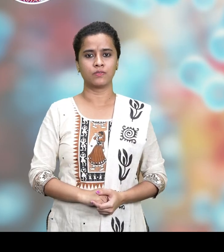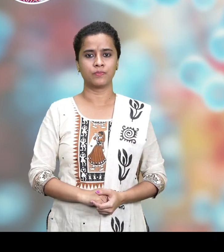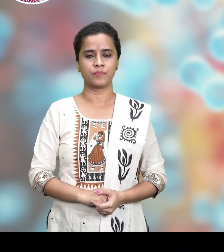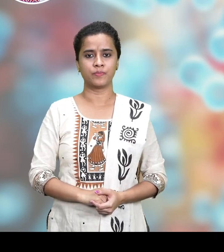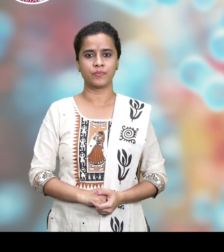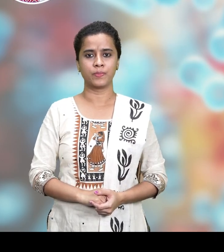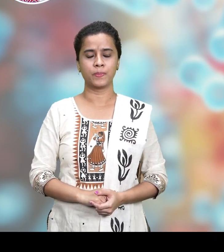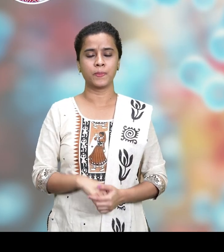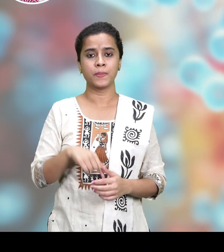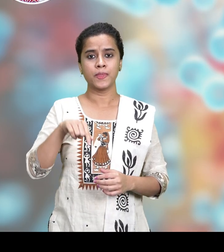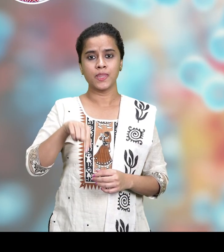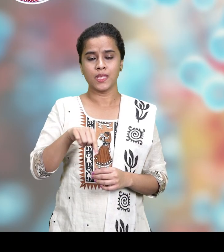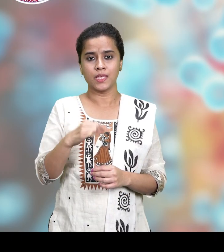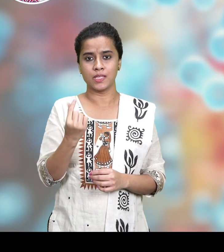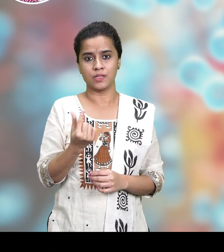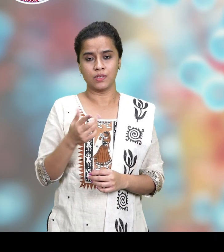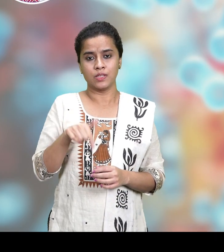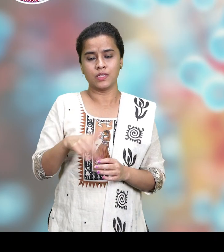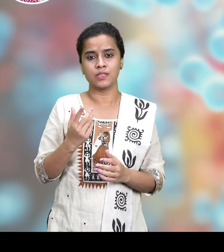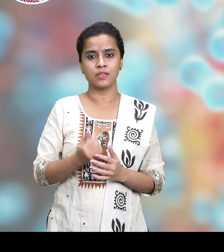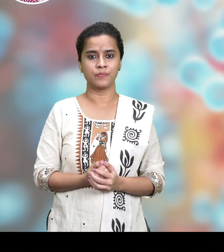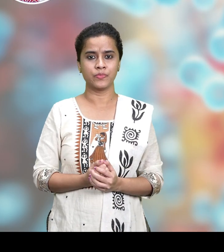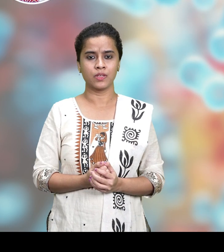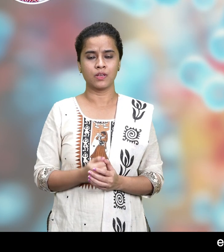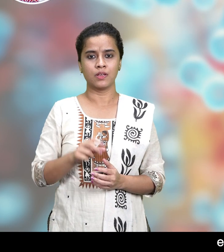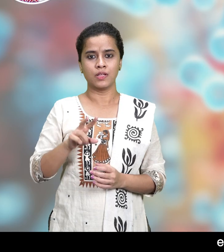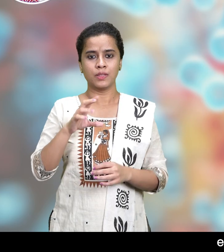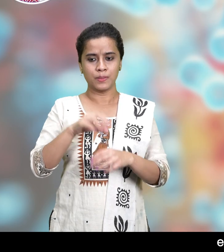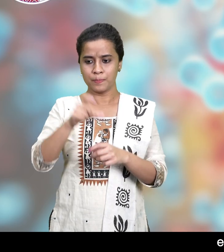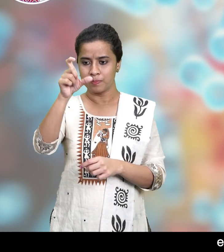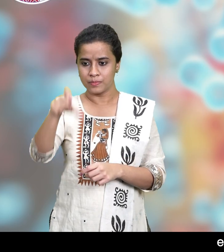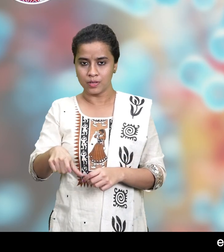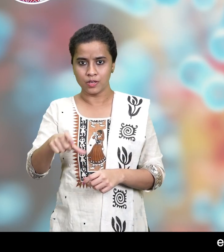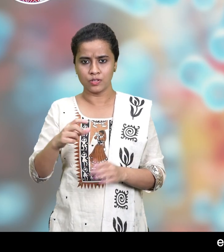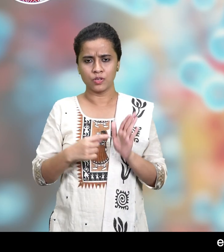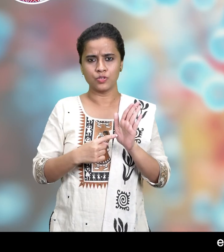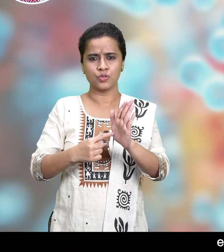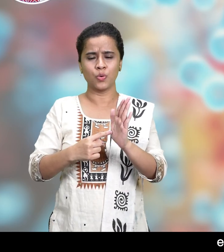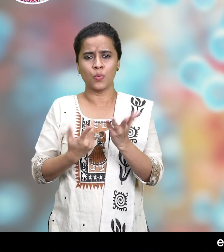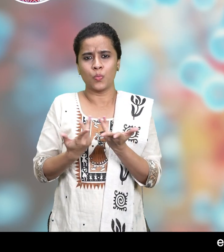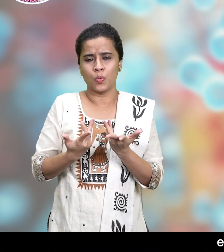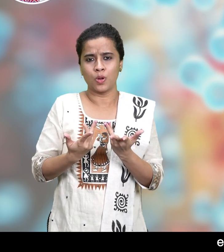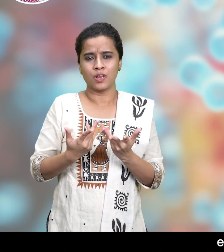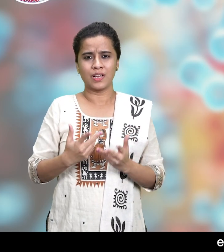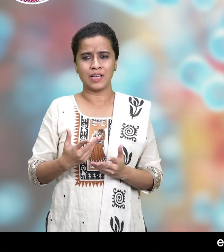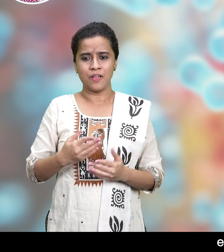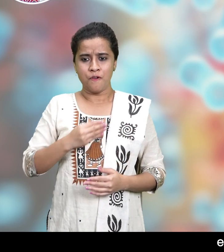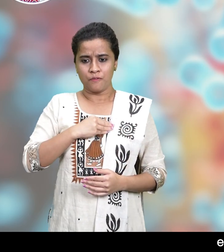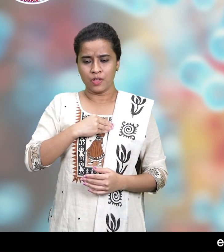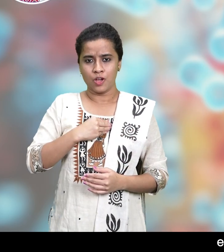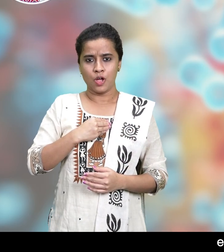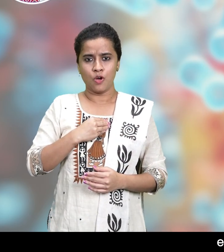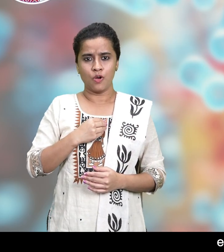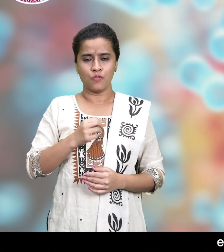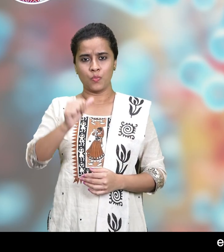In this case, the victim shows extreme fear of water.